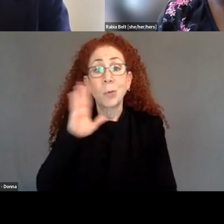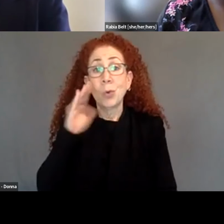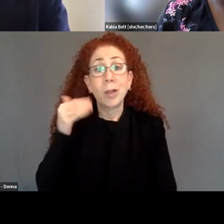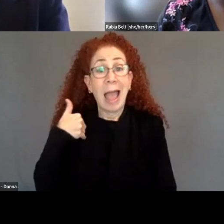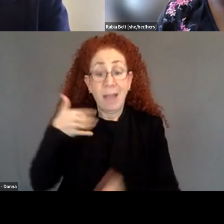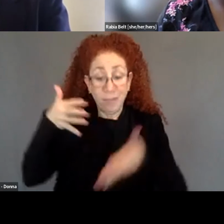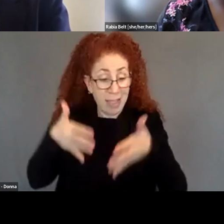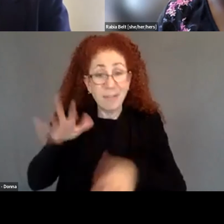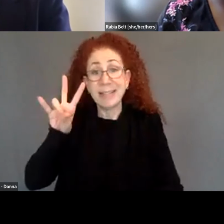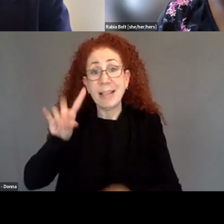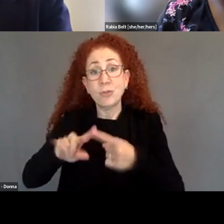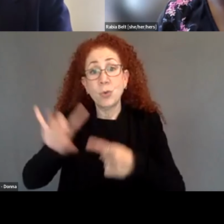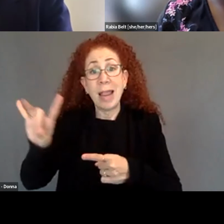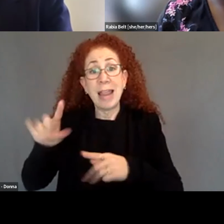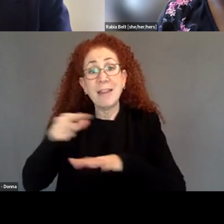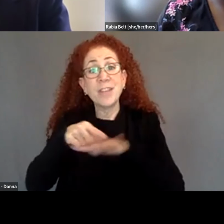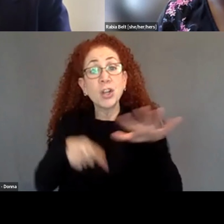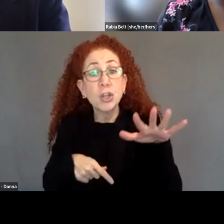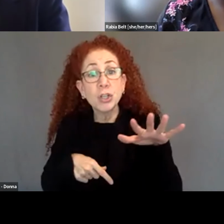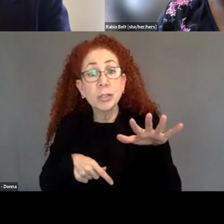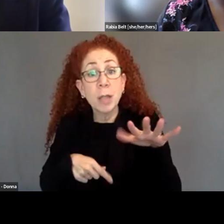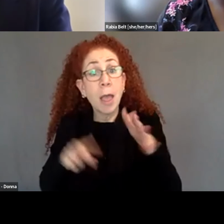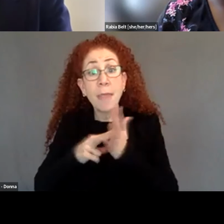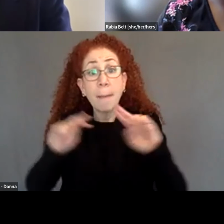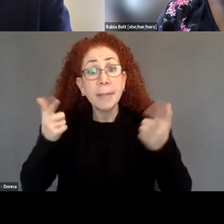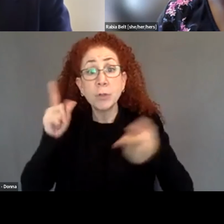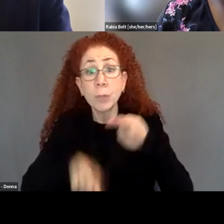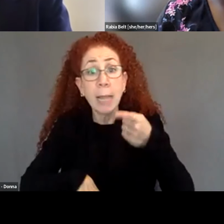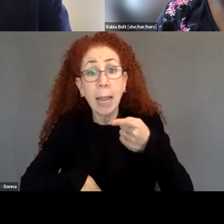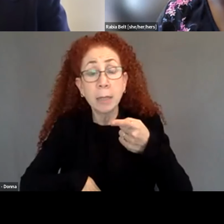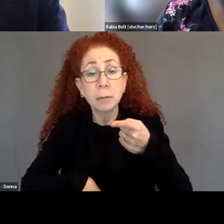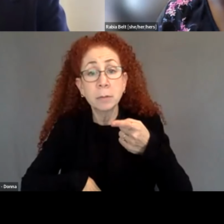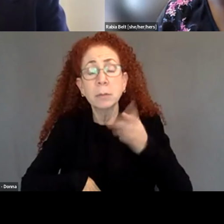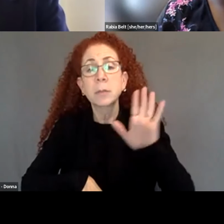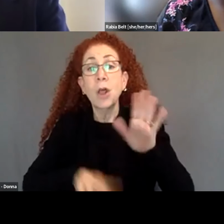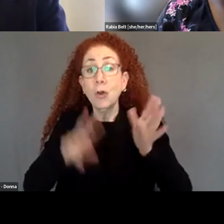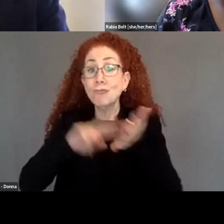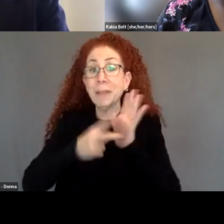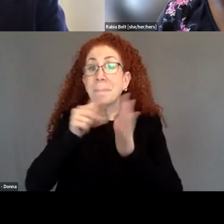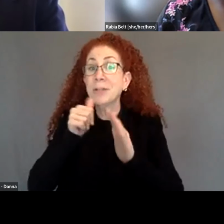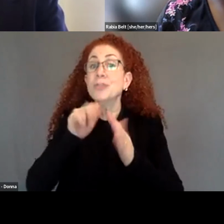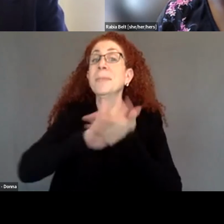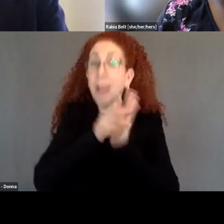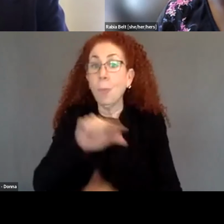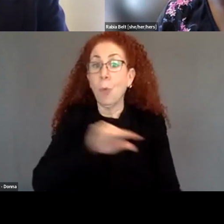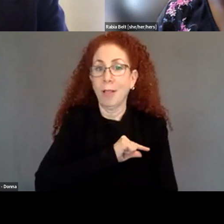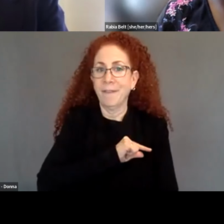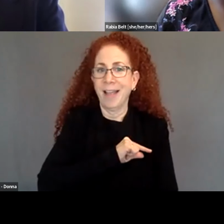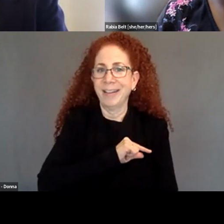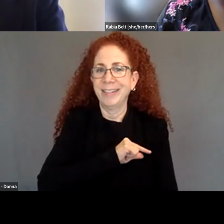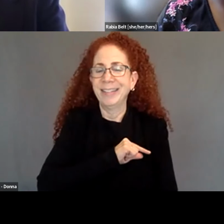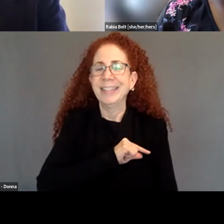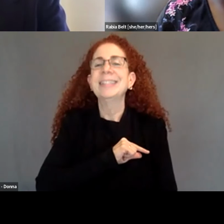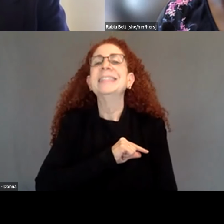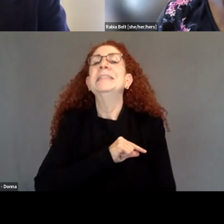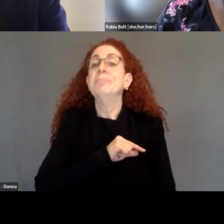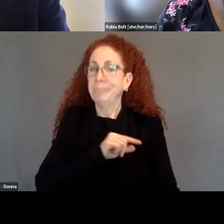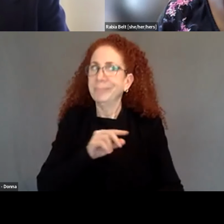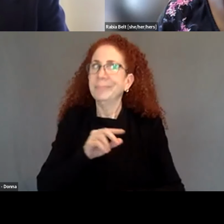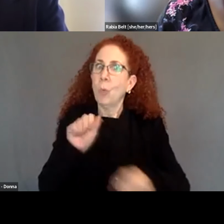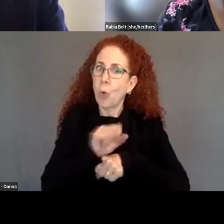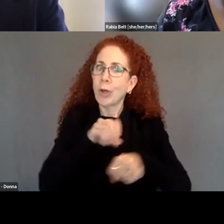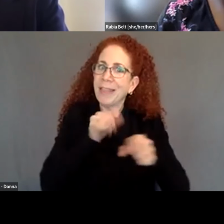fingers, but that's not disqualifying. That's actually a qualification. It's a mark of having been in the work for a long time. And so